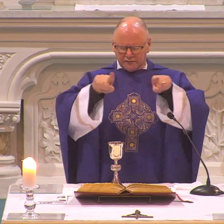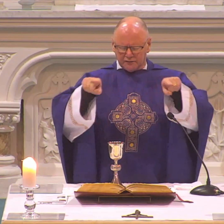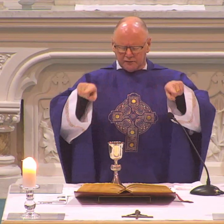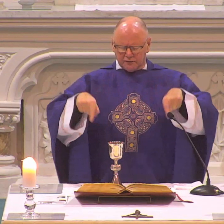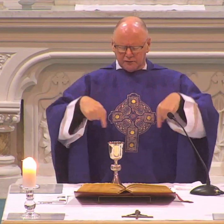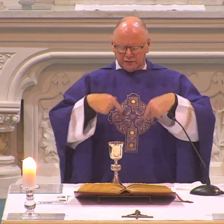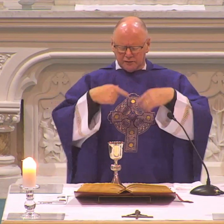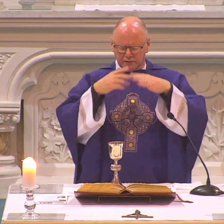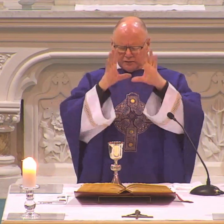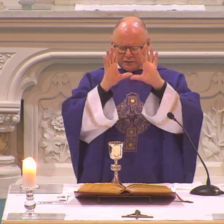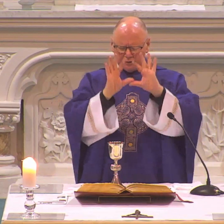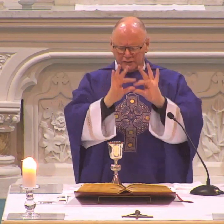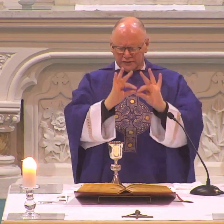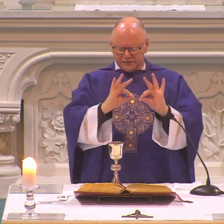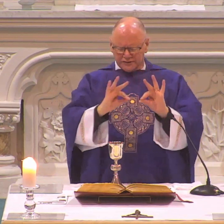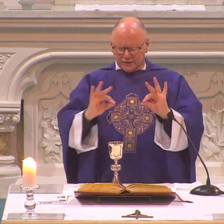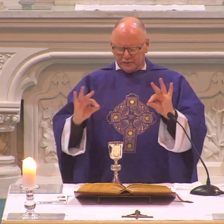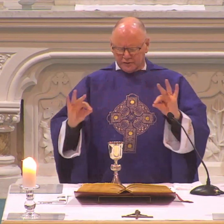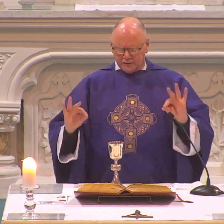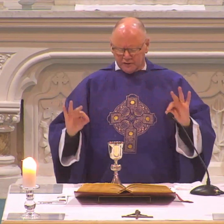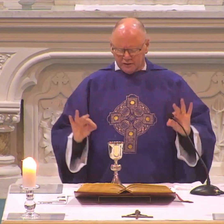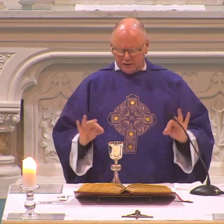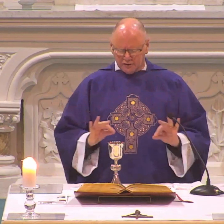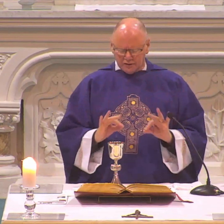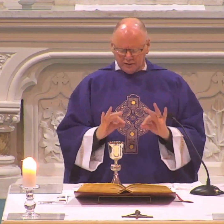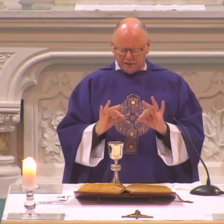Grant us